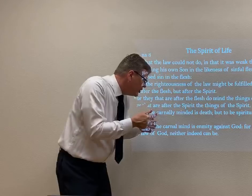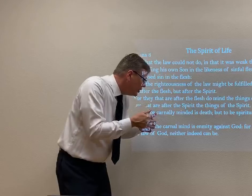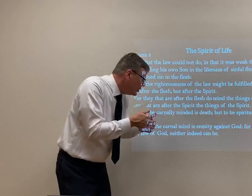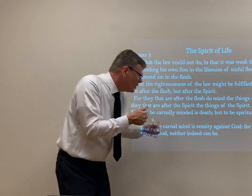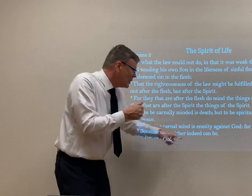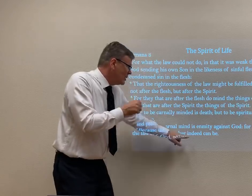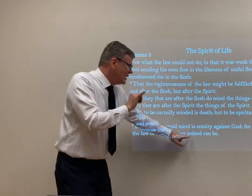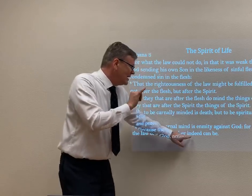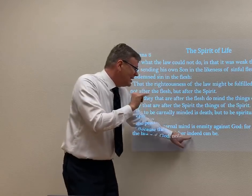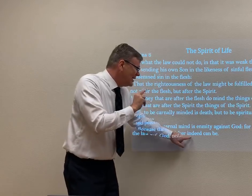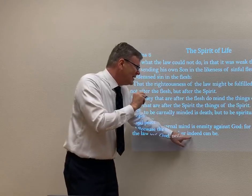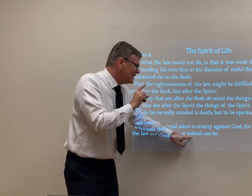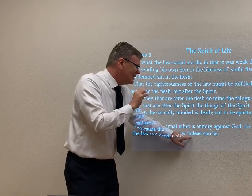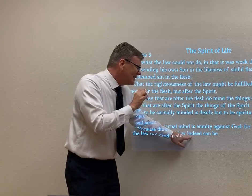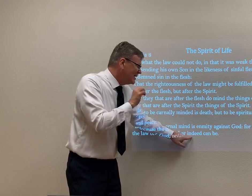It says, neither